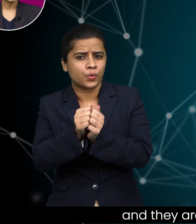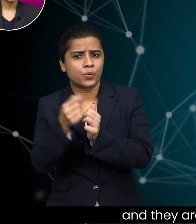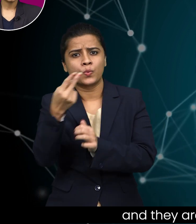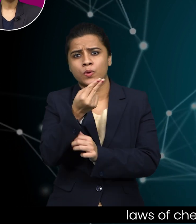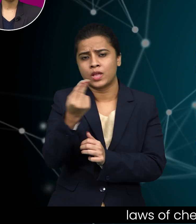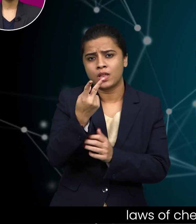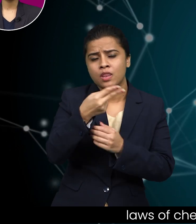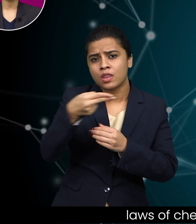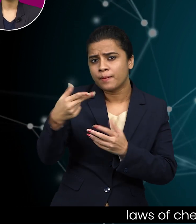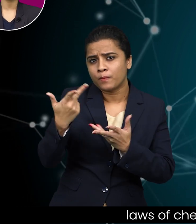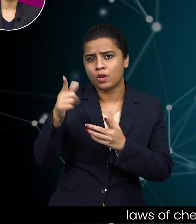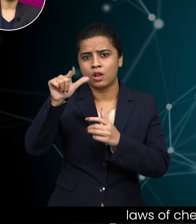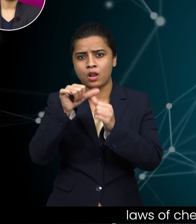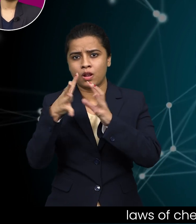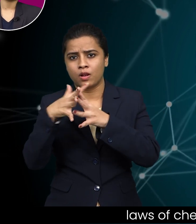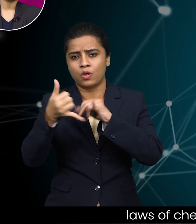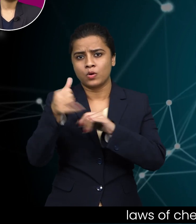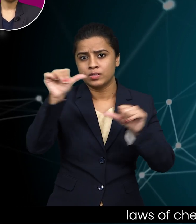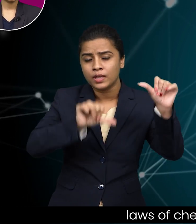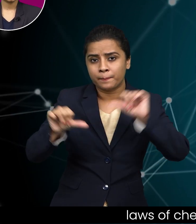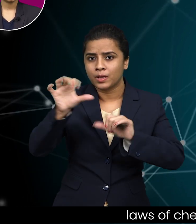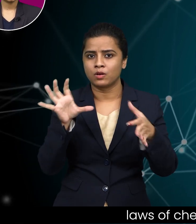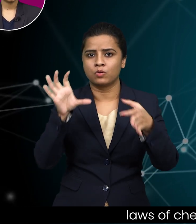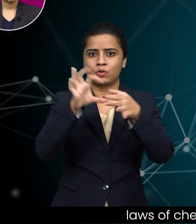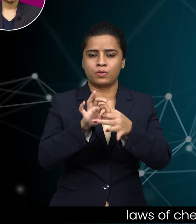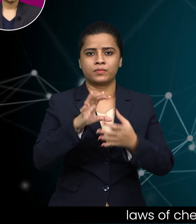known as laws of chemical combination.